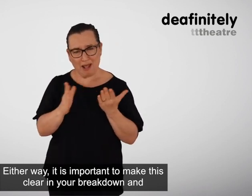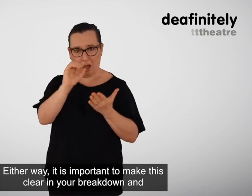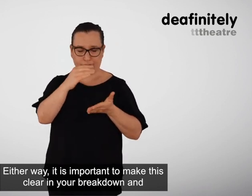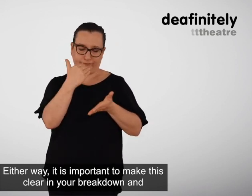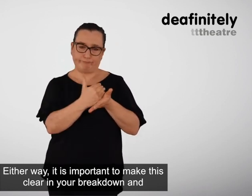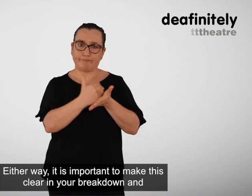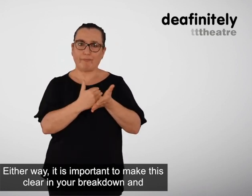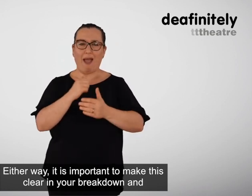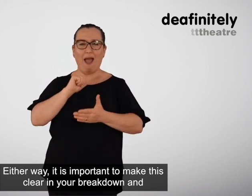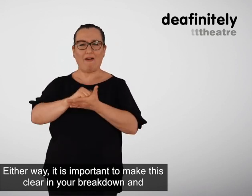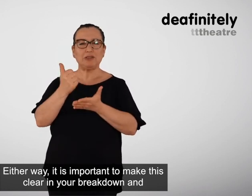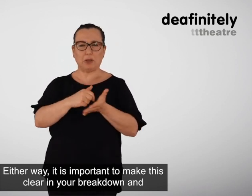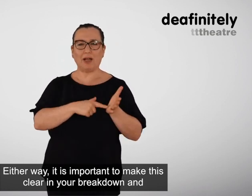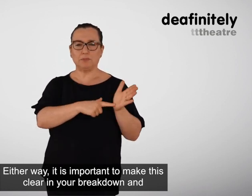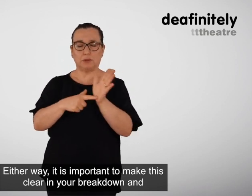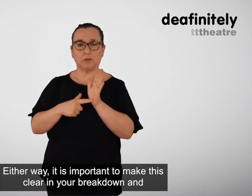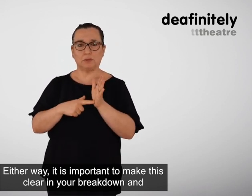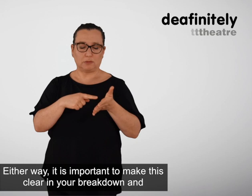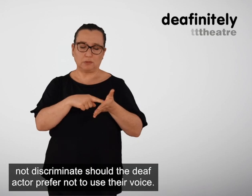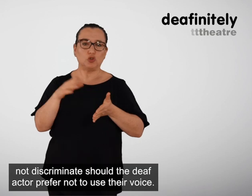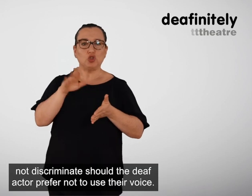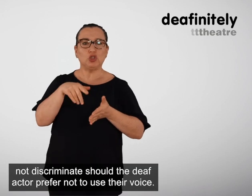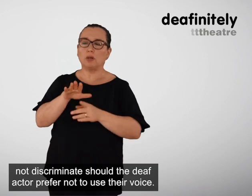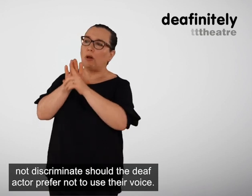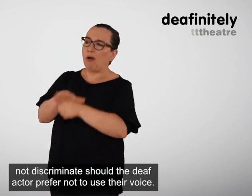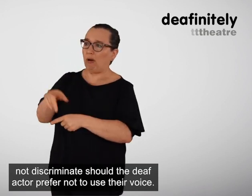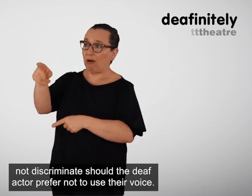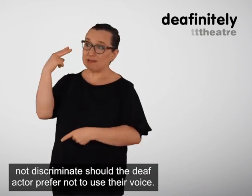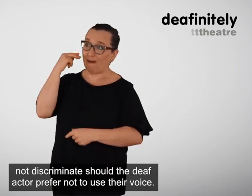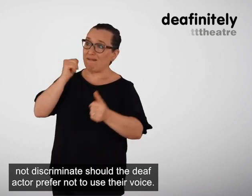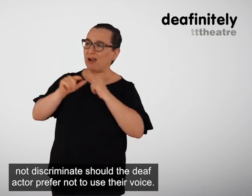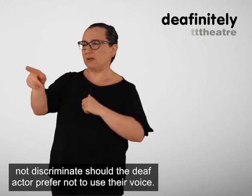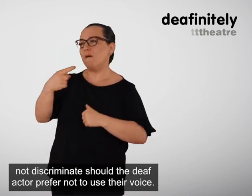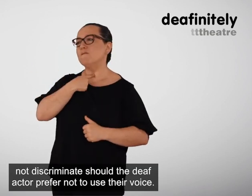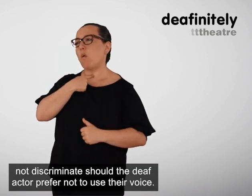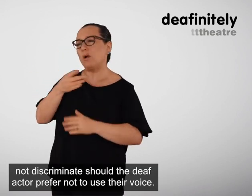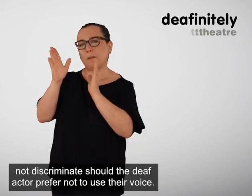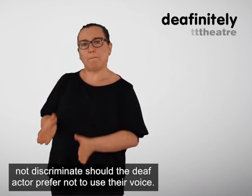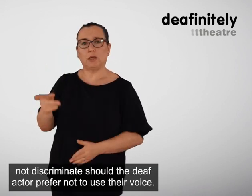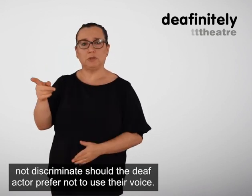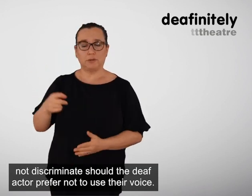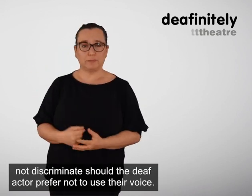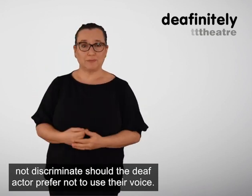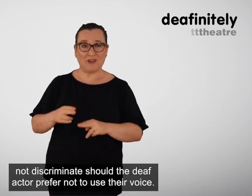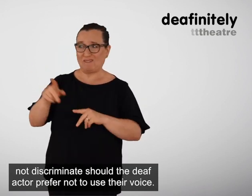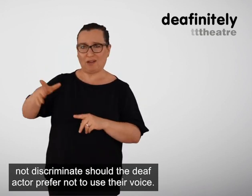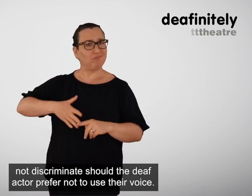clear in your breakdown and not discriminate should the deaf actor prefer not to use their voice.